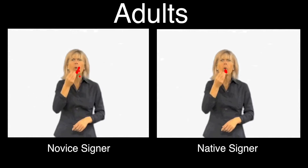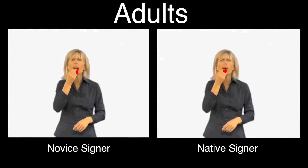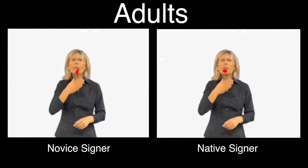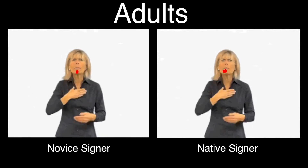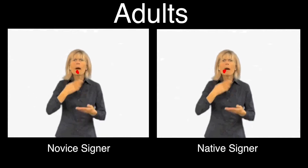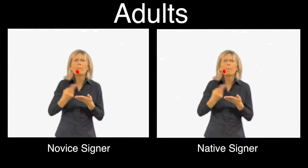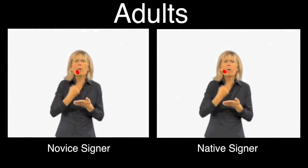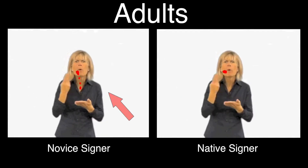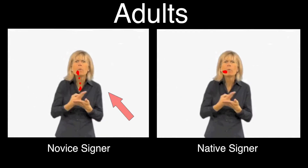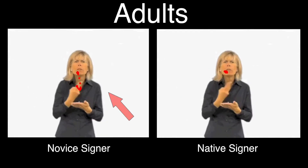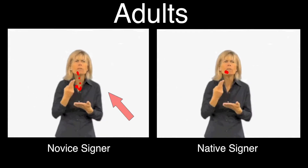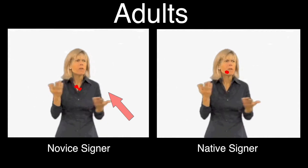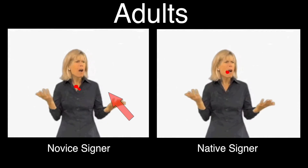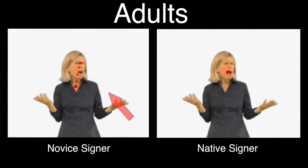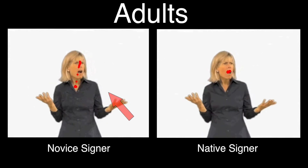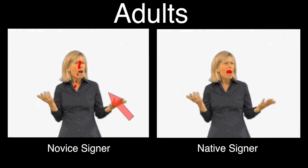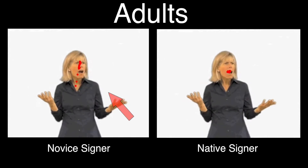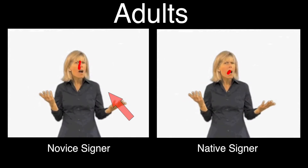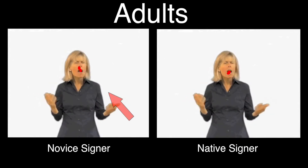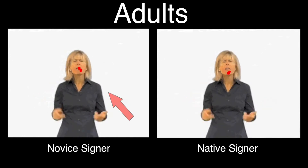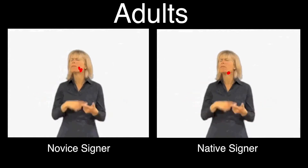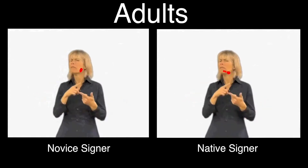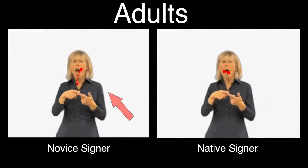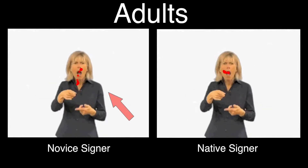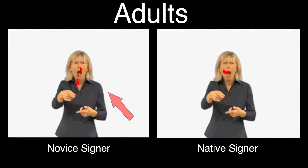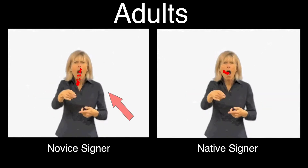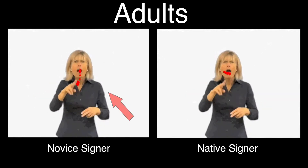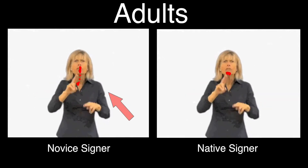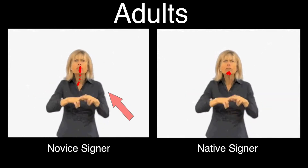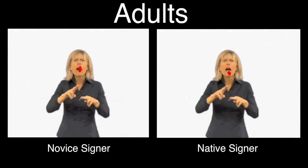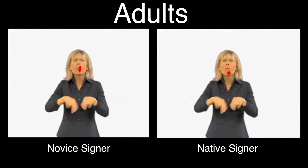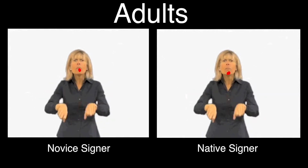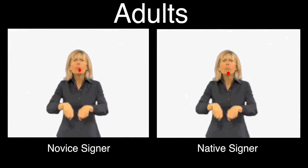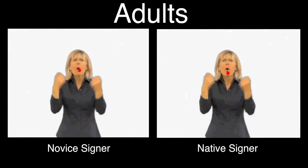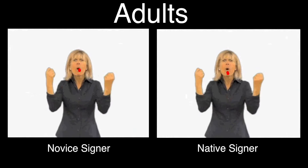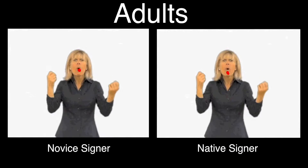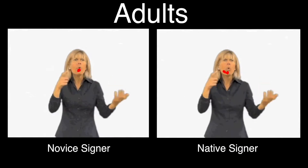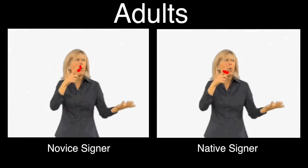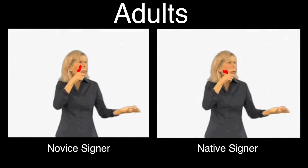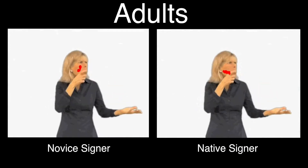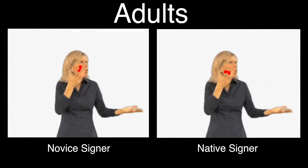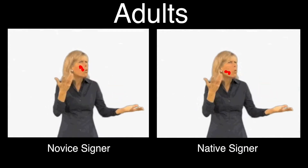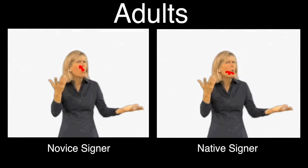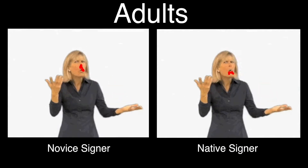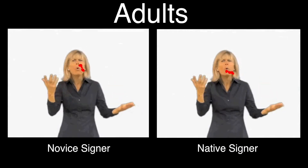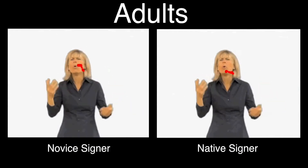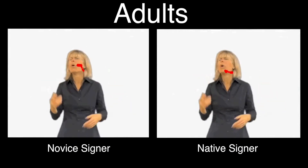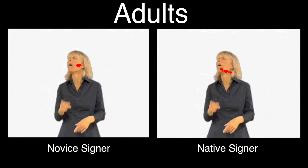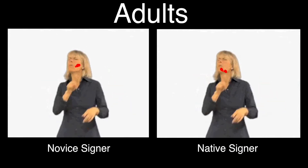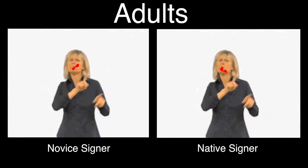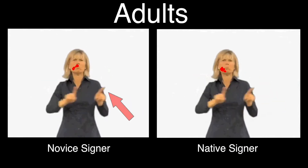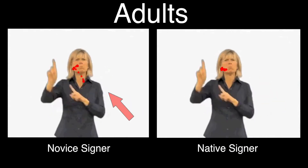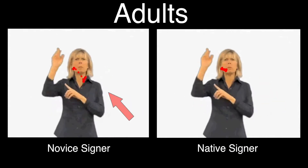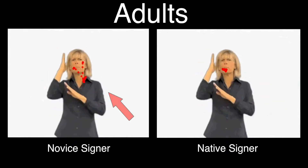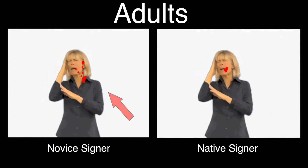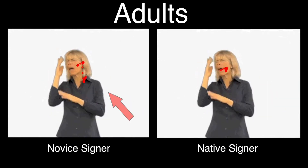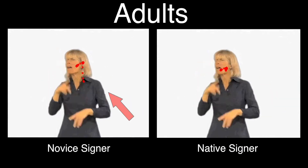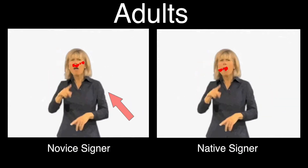signers watch these stories for the purpose of comprehension. Novice signers dart their eyes up and down quite a lot more than